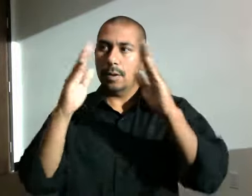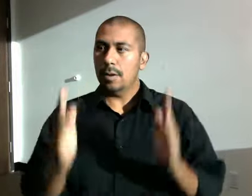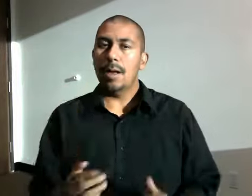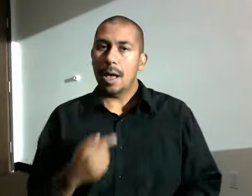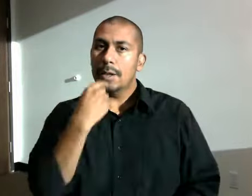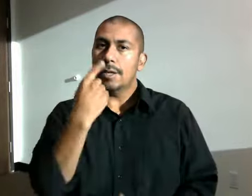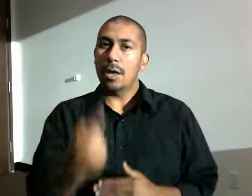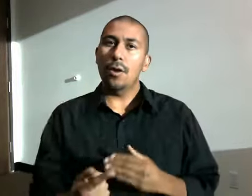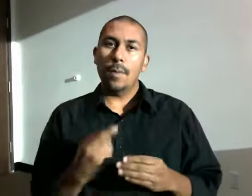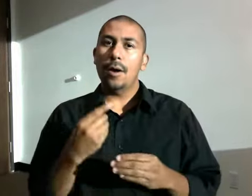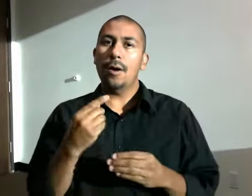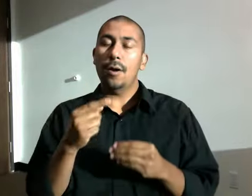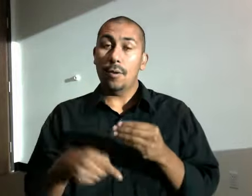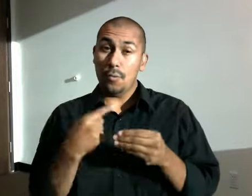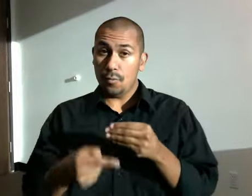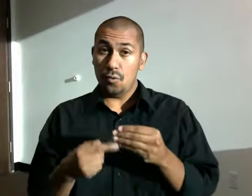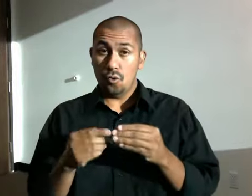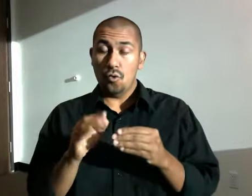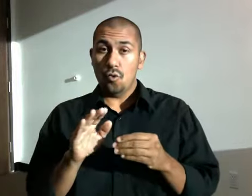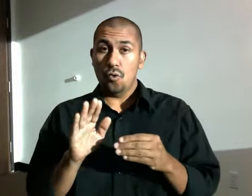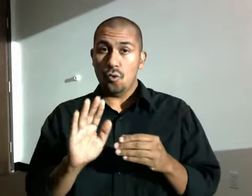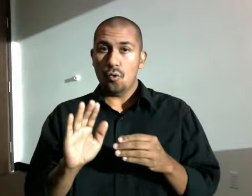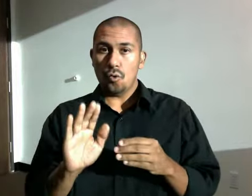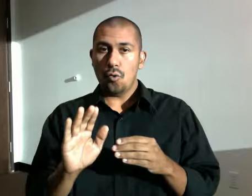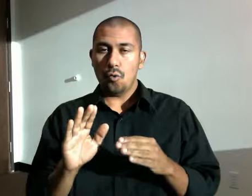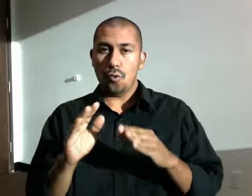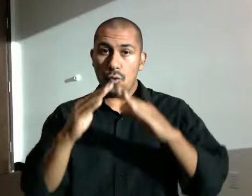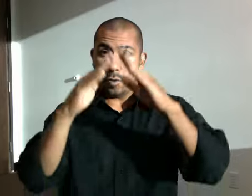First of all, the kitchen itself had no electricity.